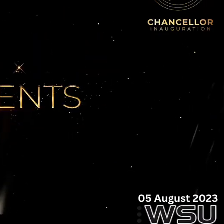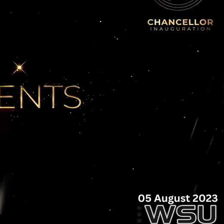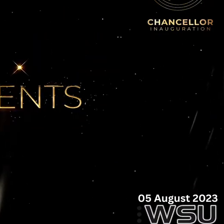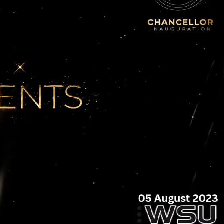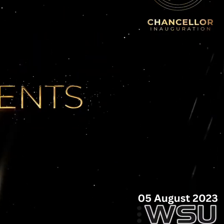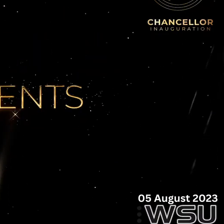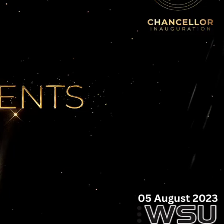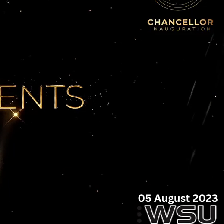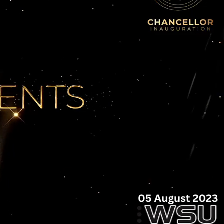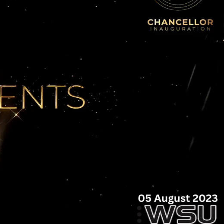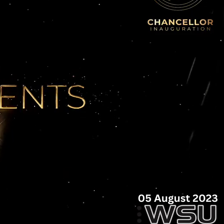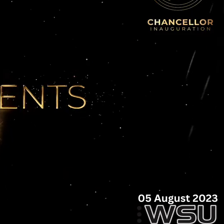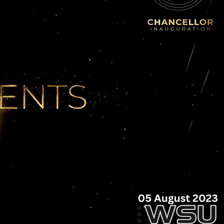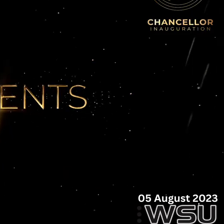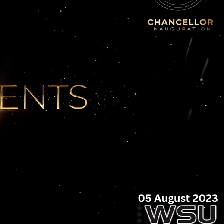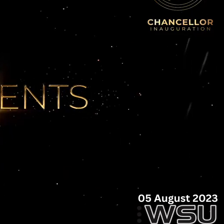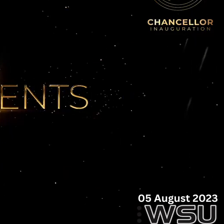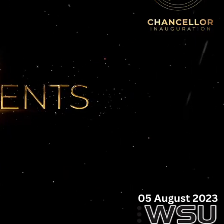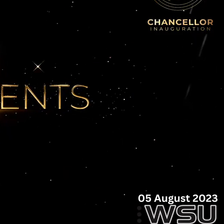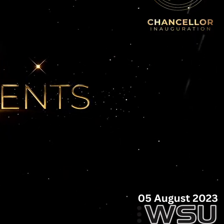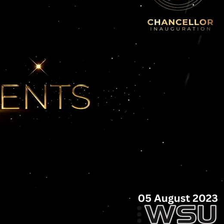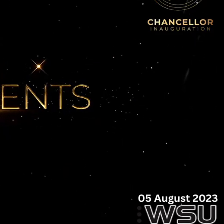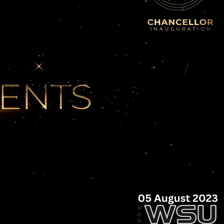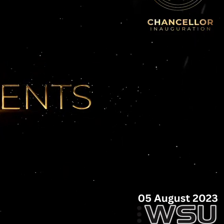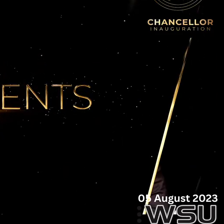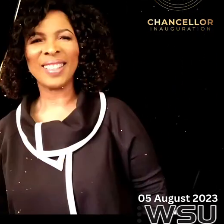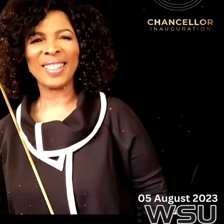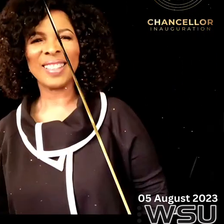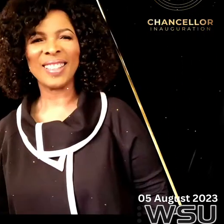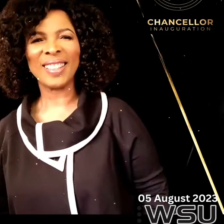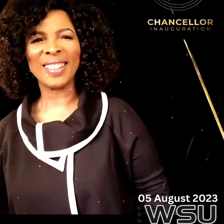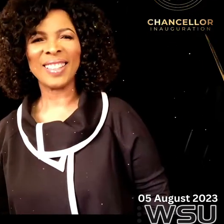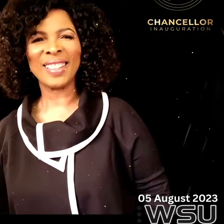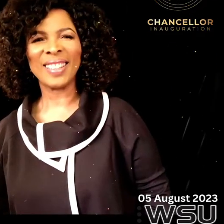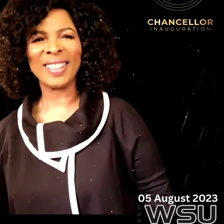National anthem and pagan, of course.